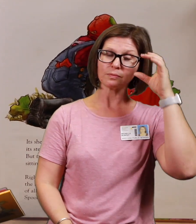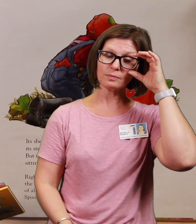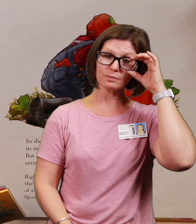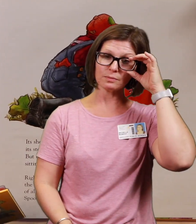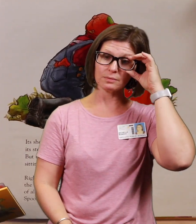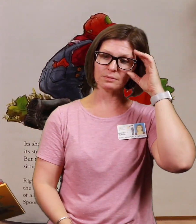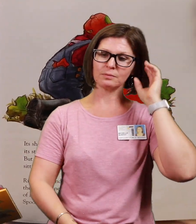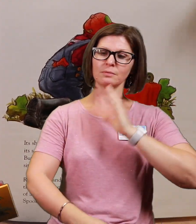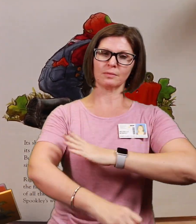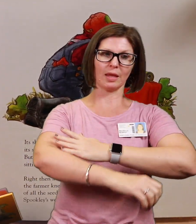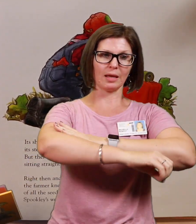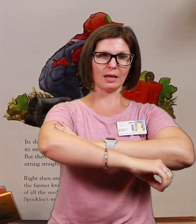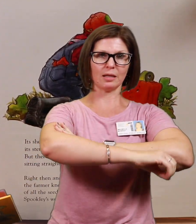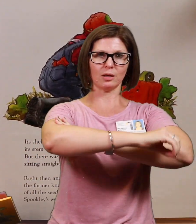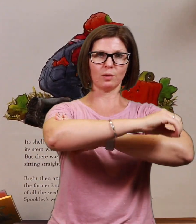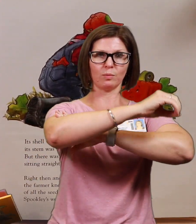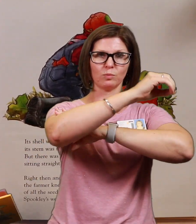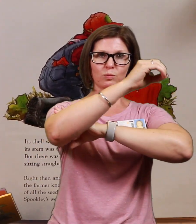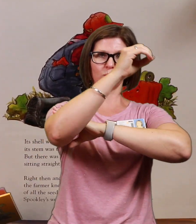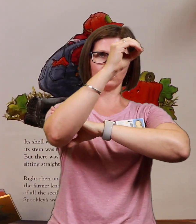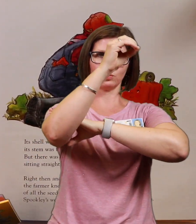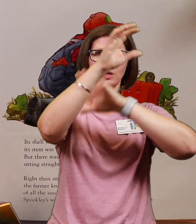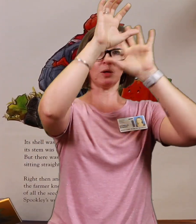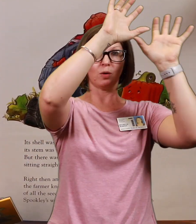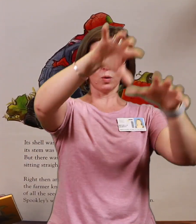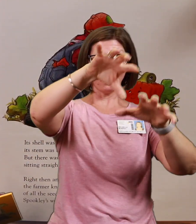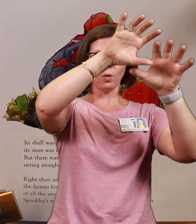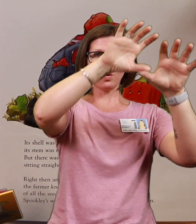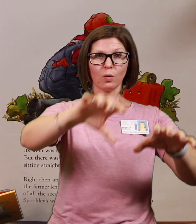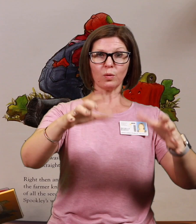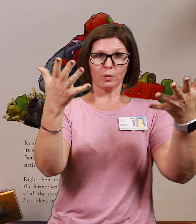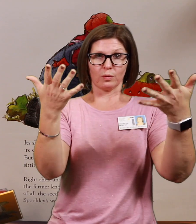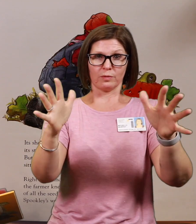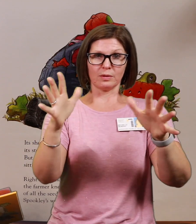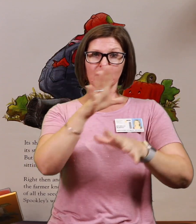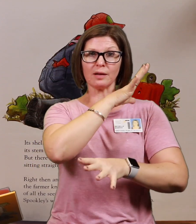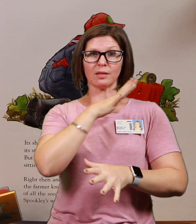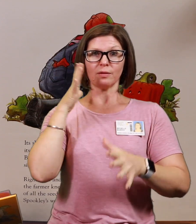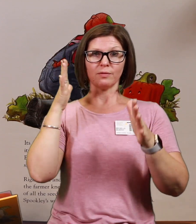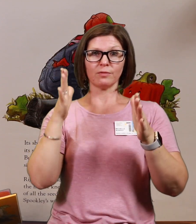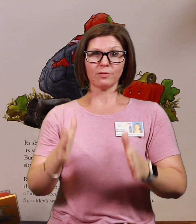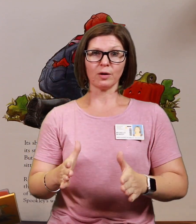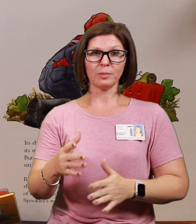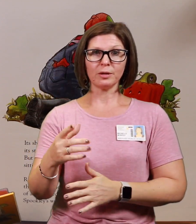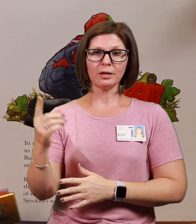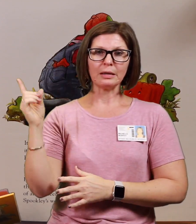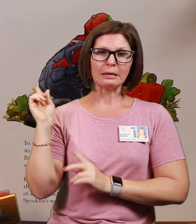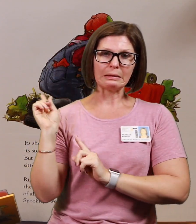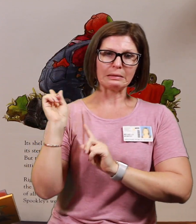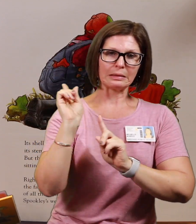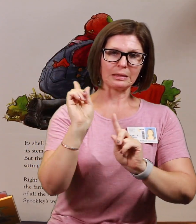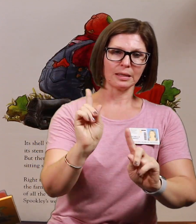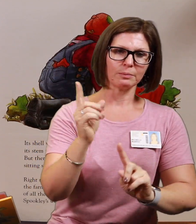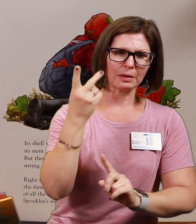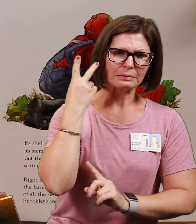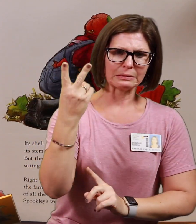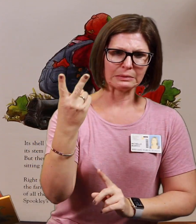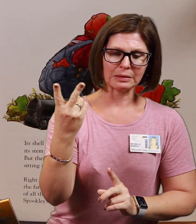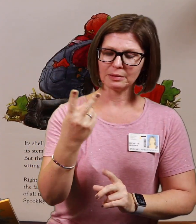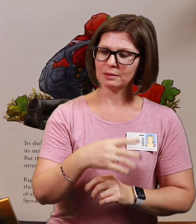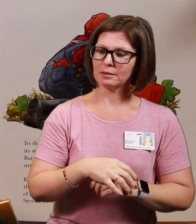At dawn, when the storm had stopped, the farmer came out and checked his crop. He picked